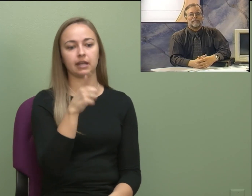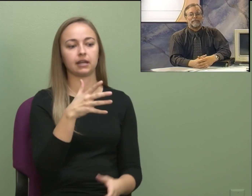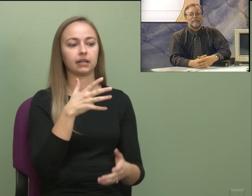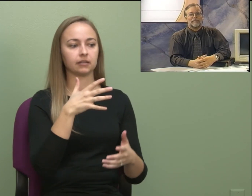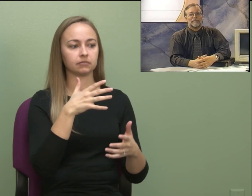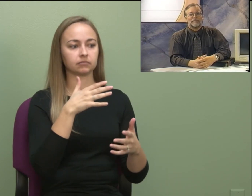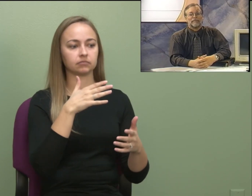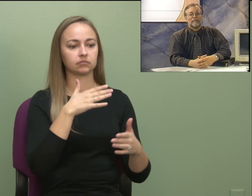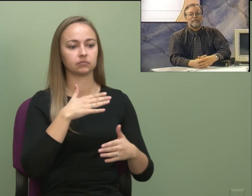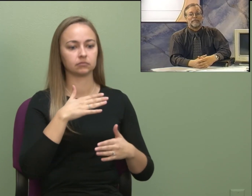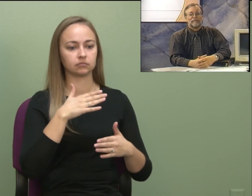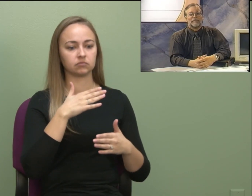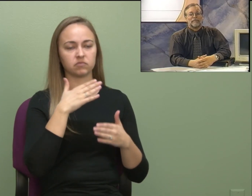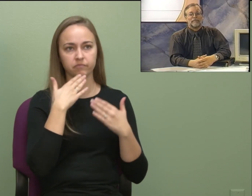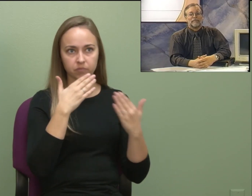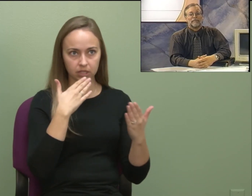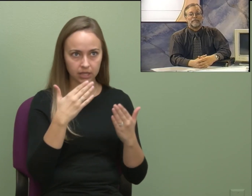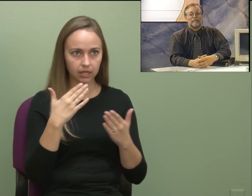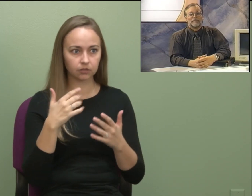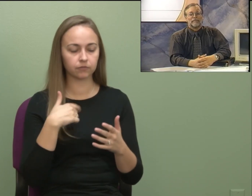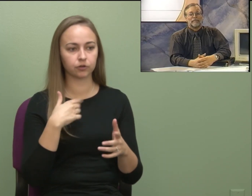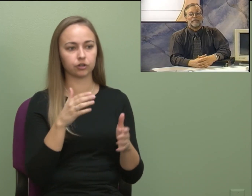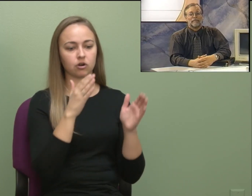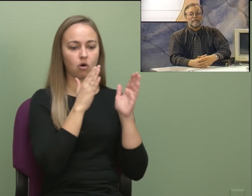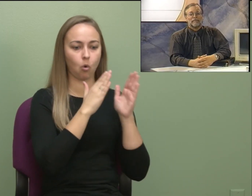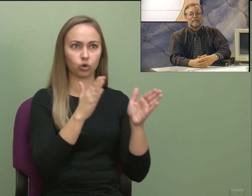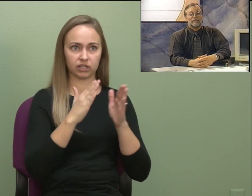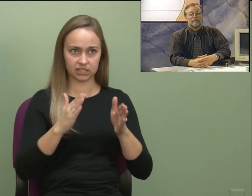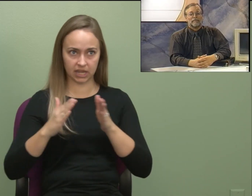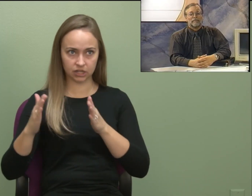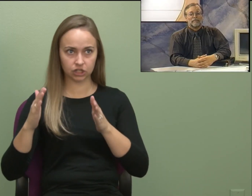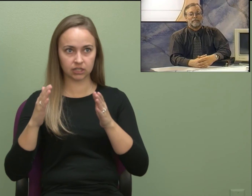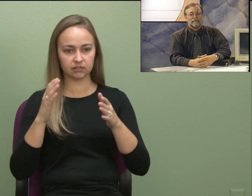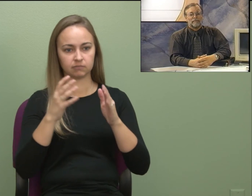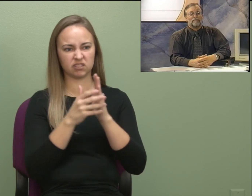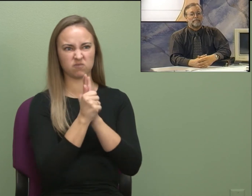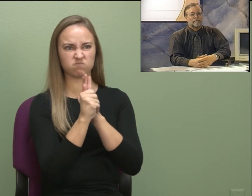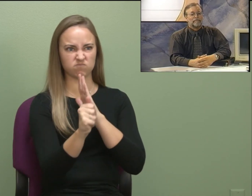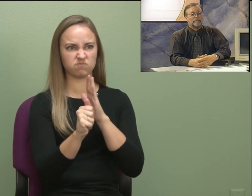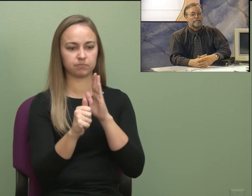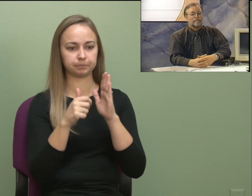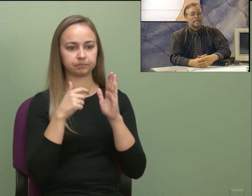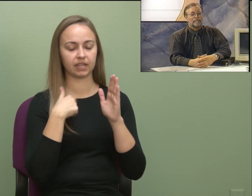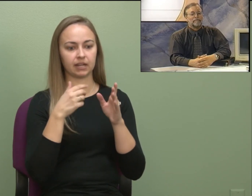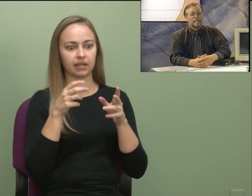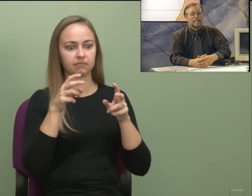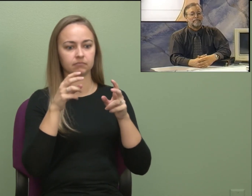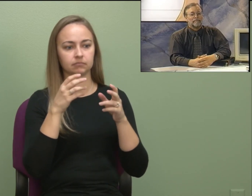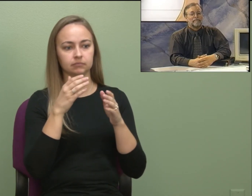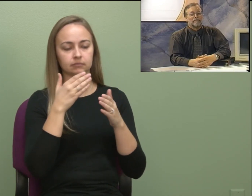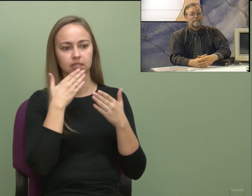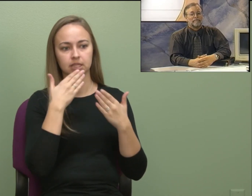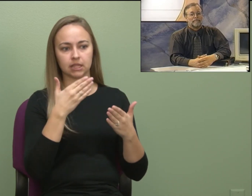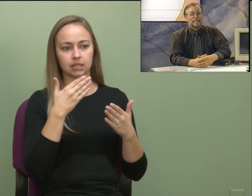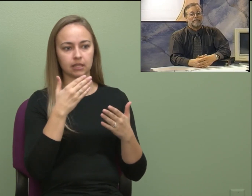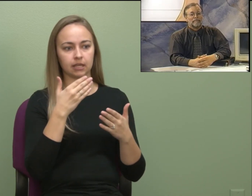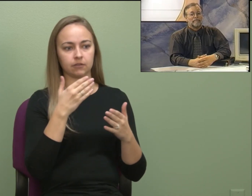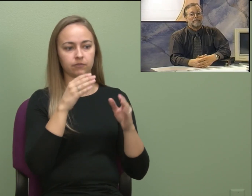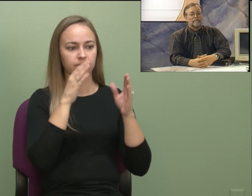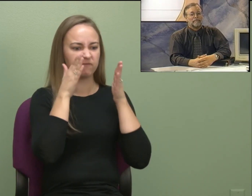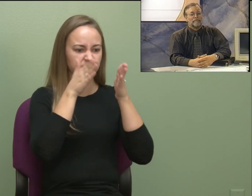and I just think you're really paying attention to those details that make the difference. So I appreciate that.